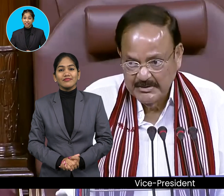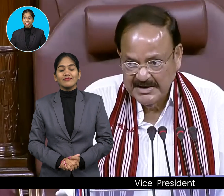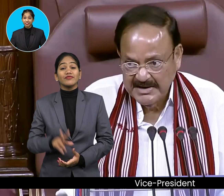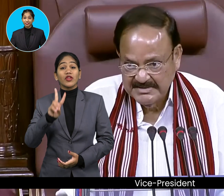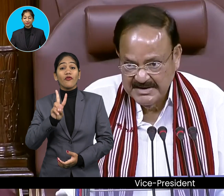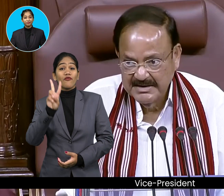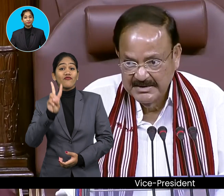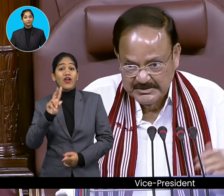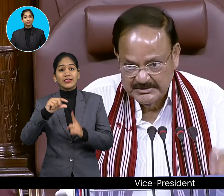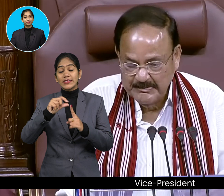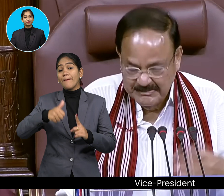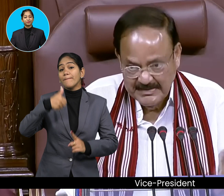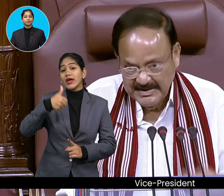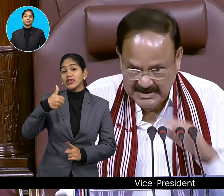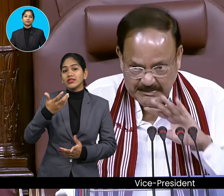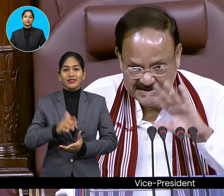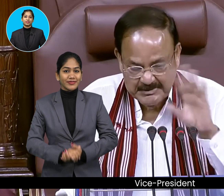Vice President,